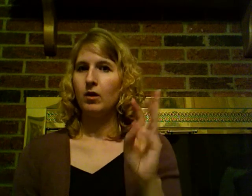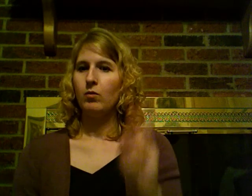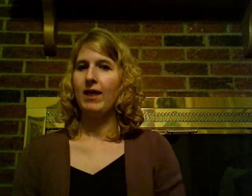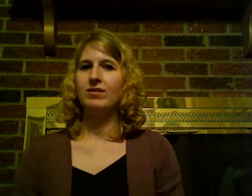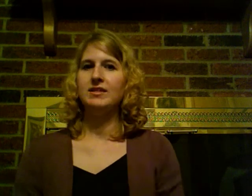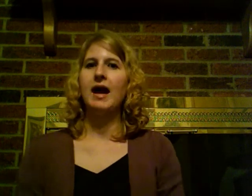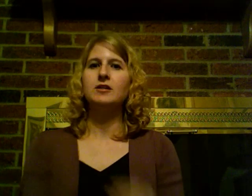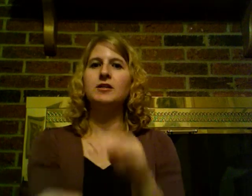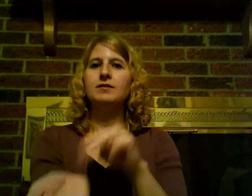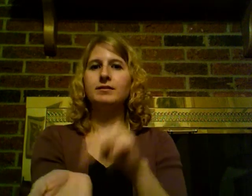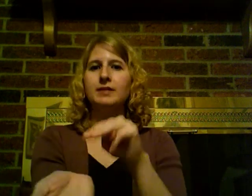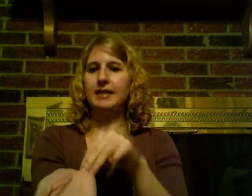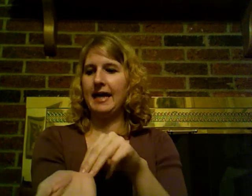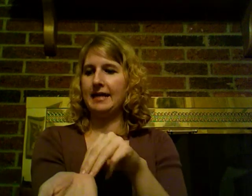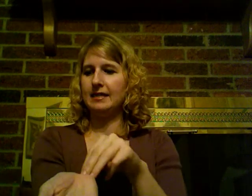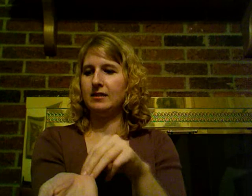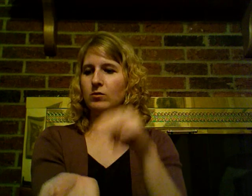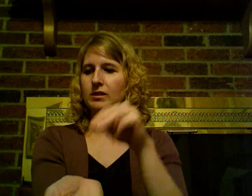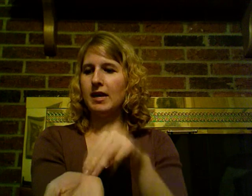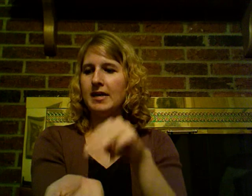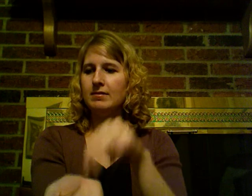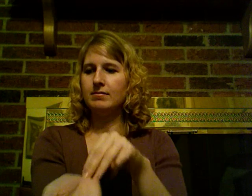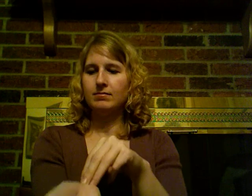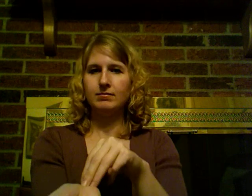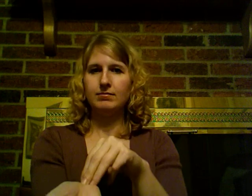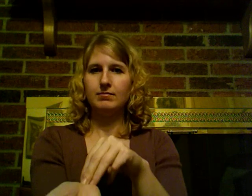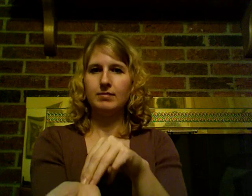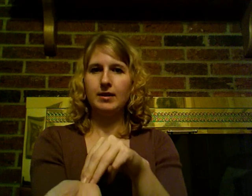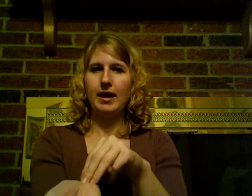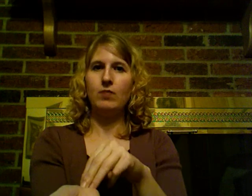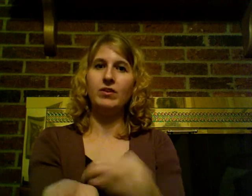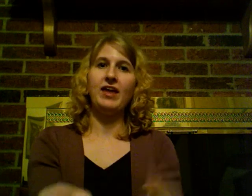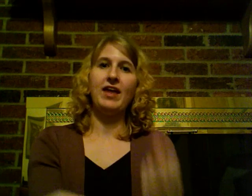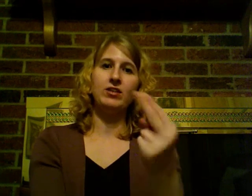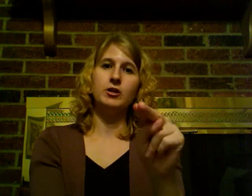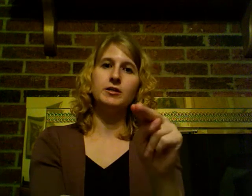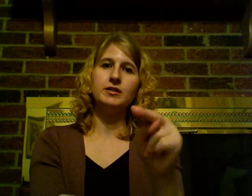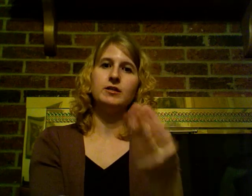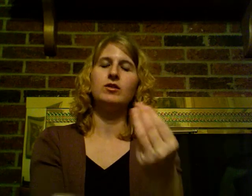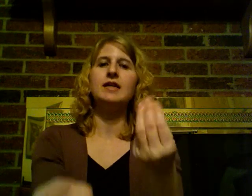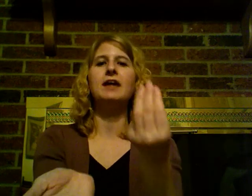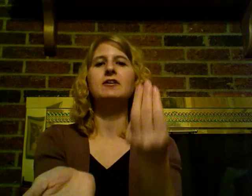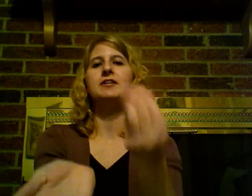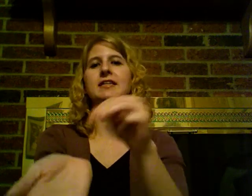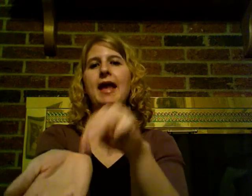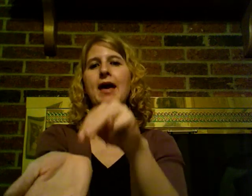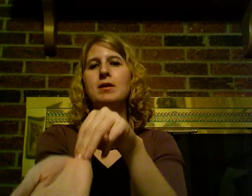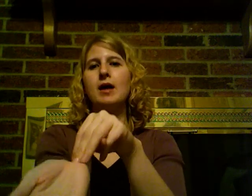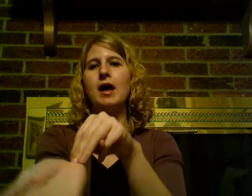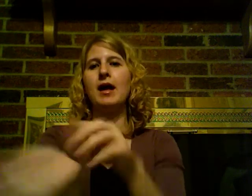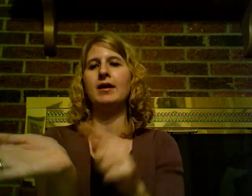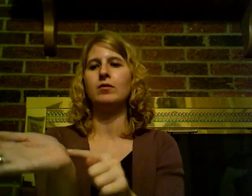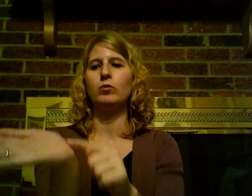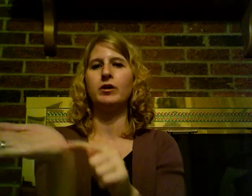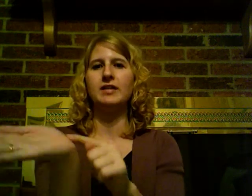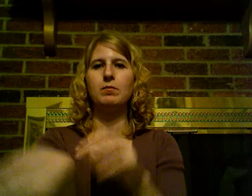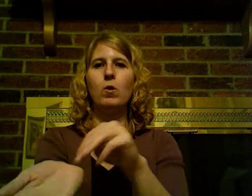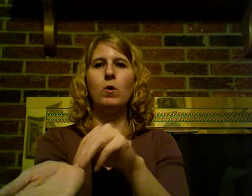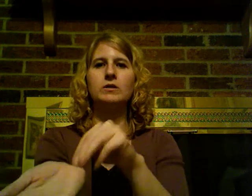We have the doctor. He has his own sign. And with that, the nurse. So the doctor, it's an M on where you take the pulse,